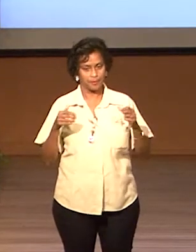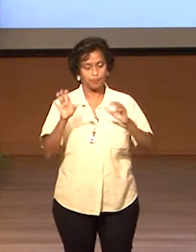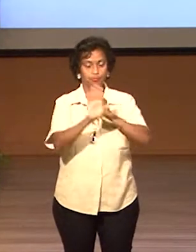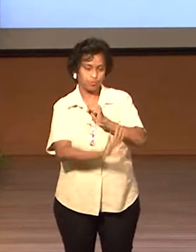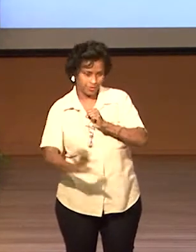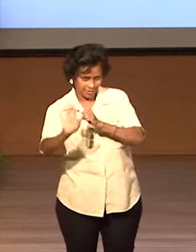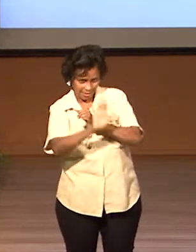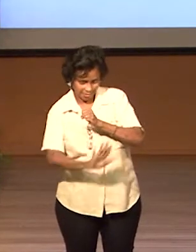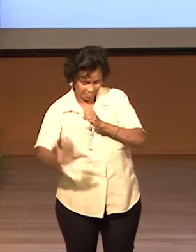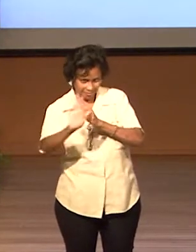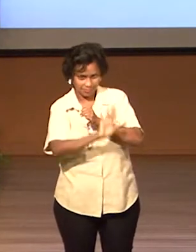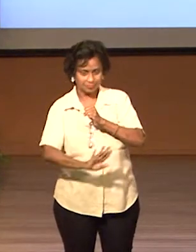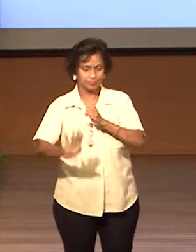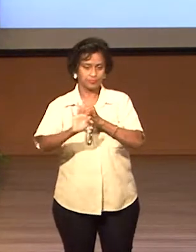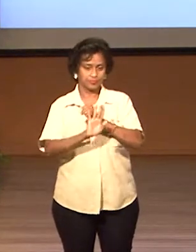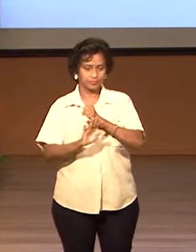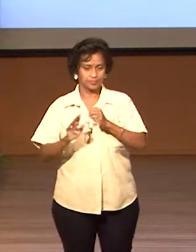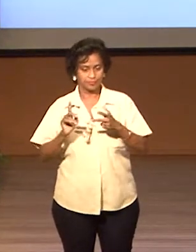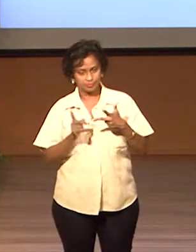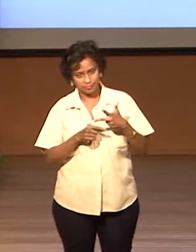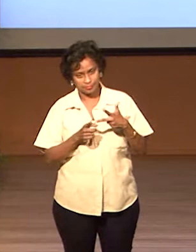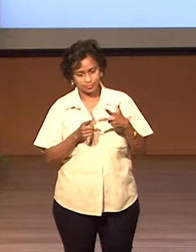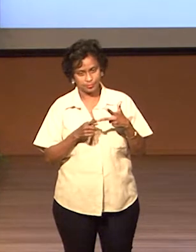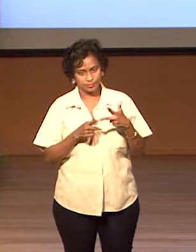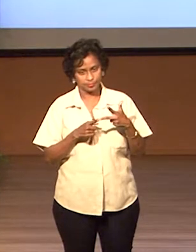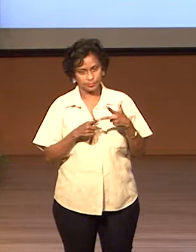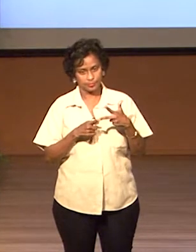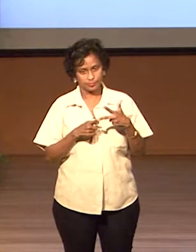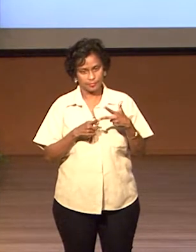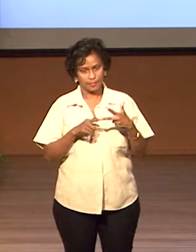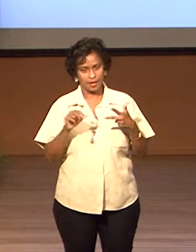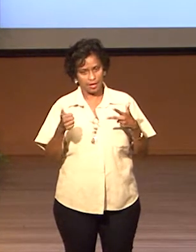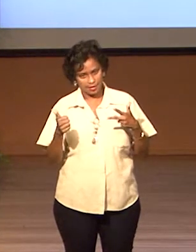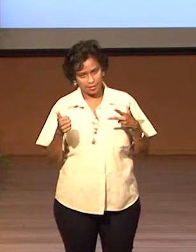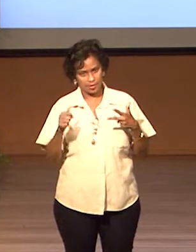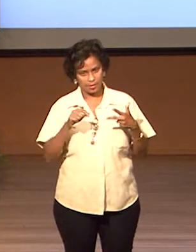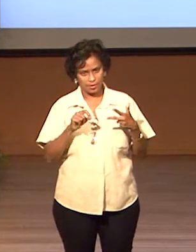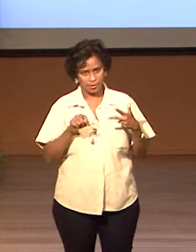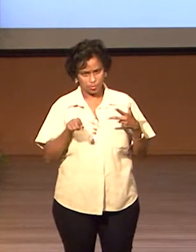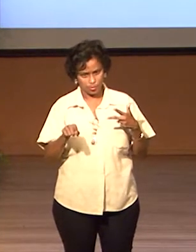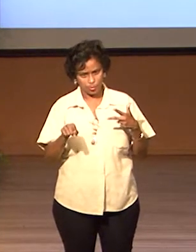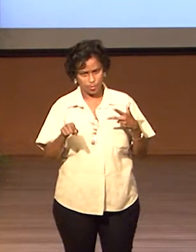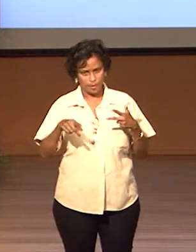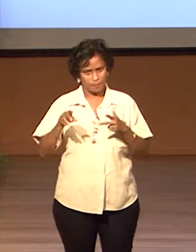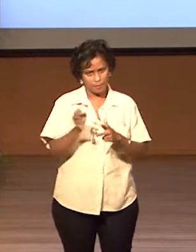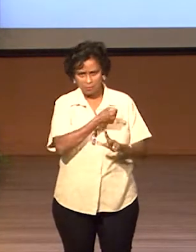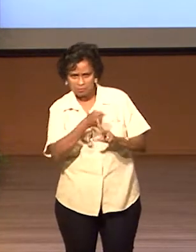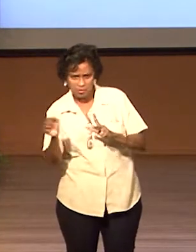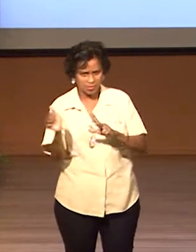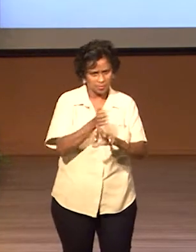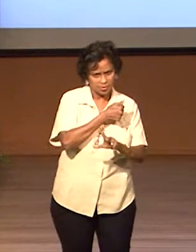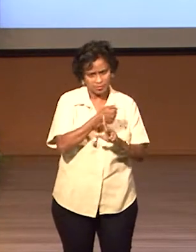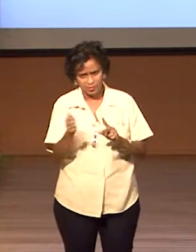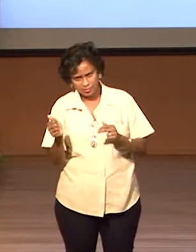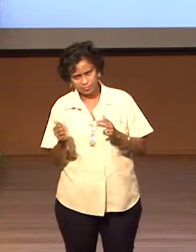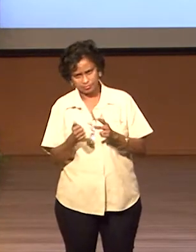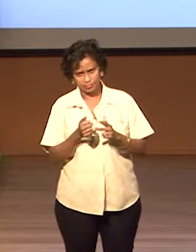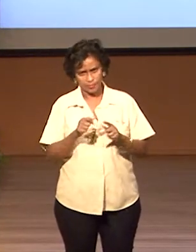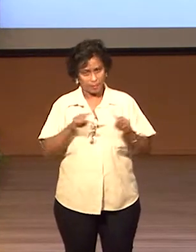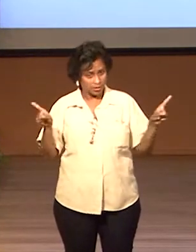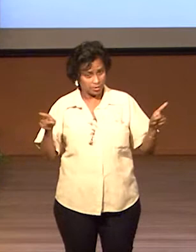them down in order to justify their own position. But all of those reflect a desire